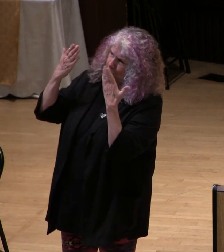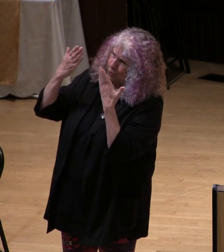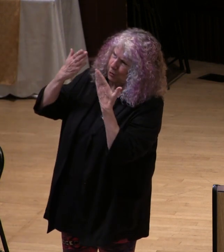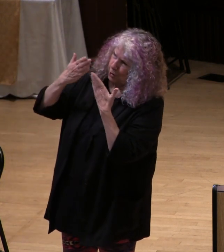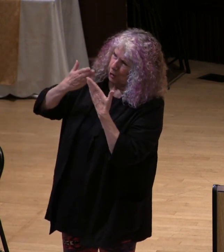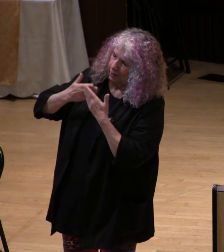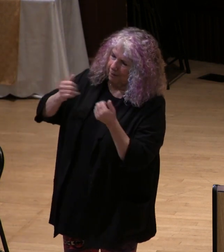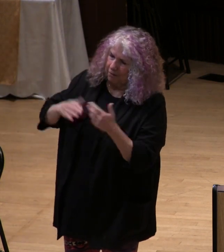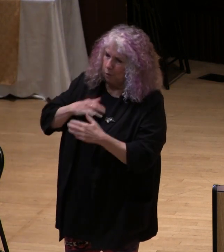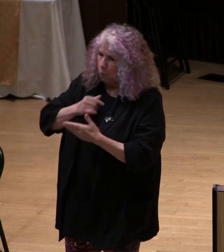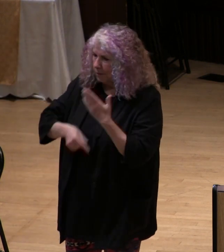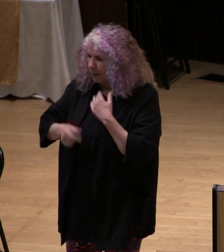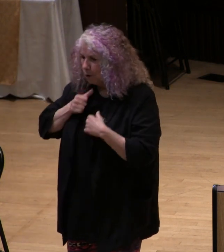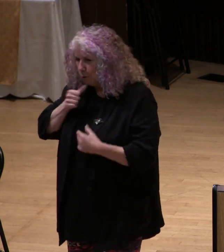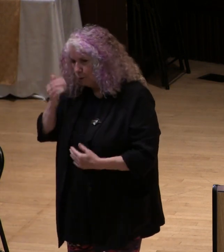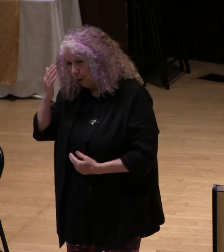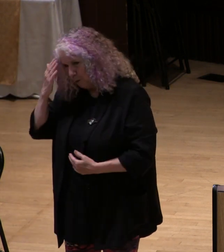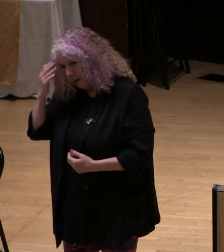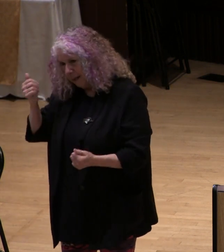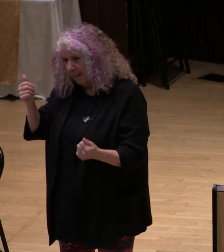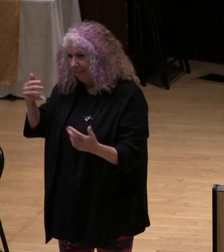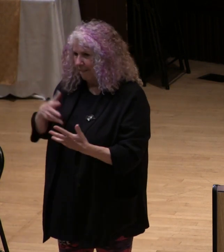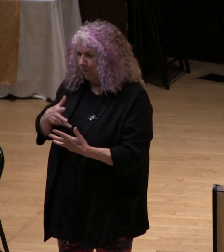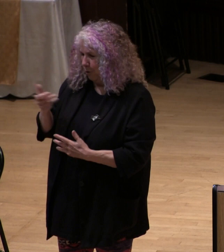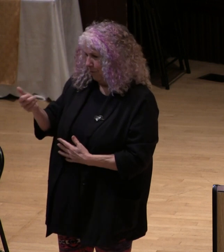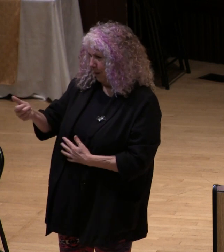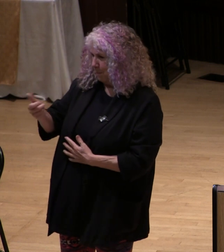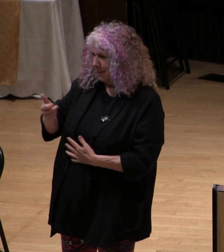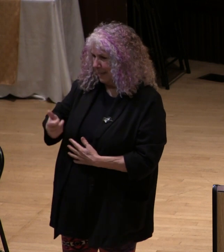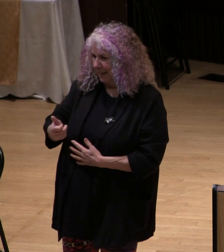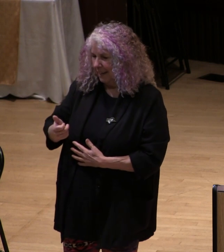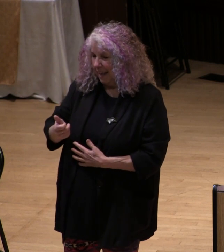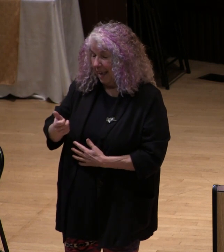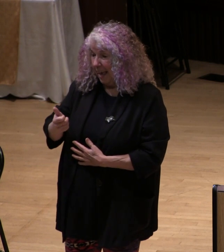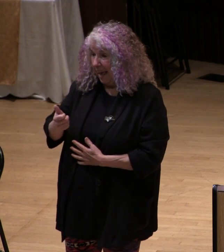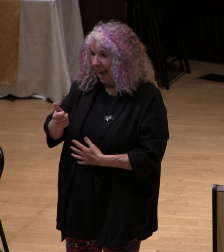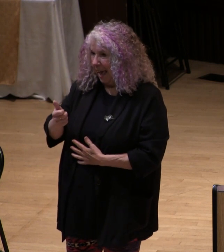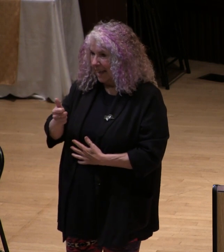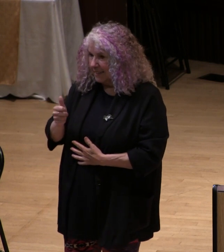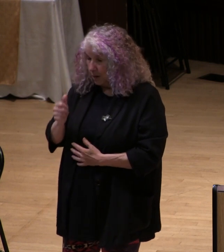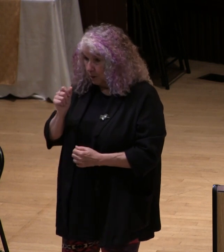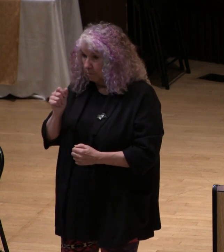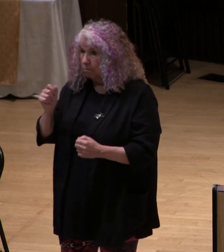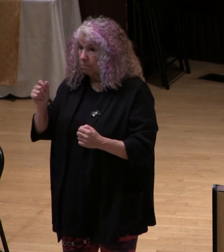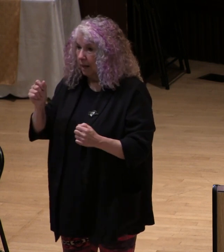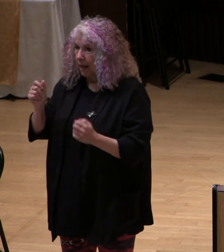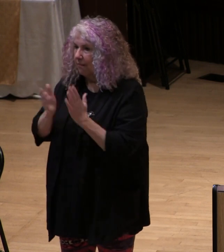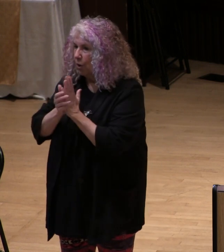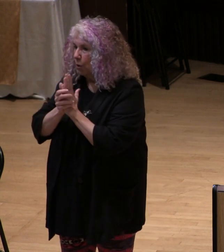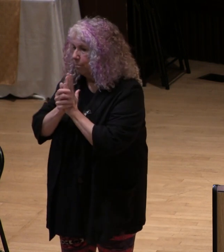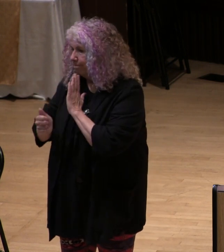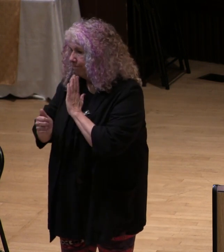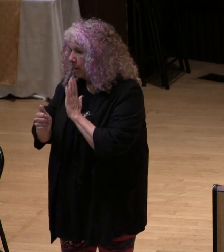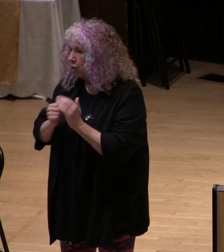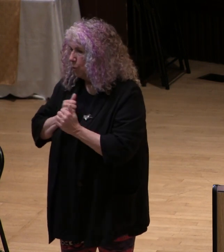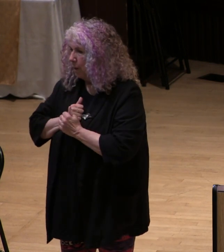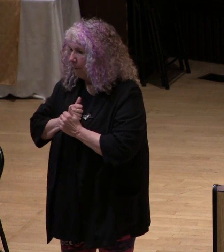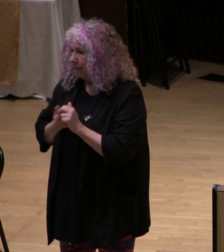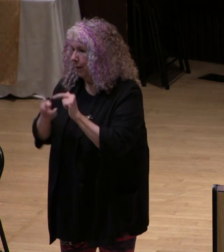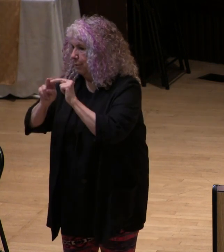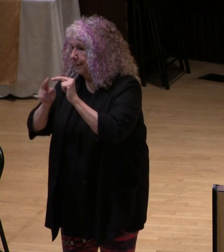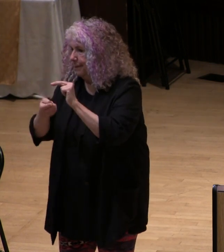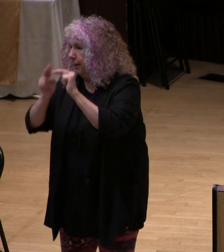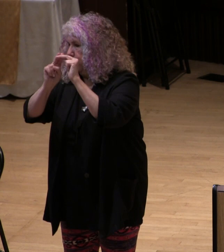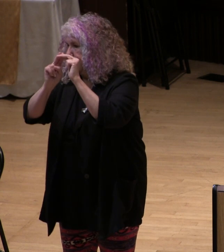fear of the unknown, the fear of themselves, and as they rise up, their ability to love grows and